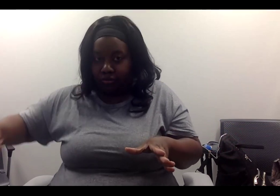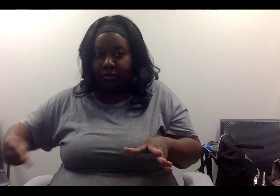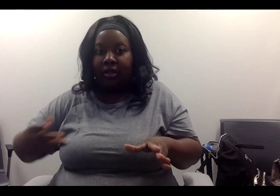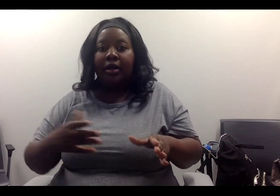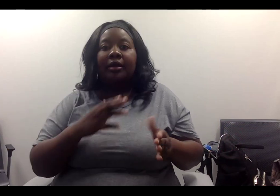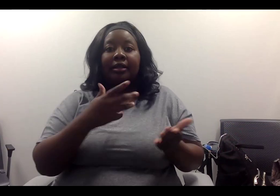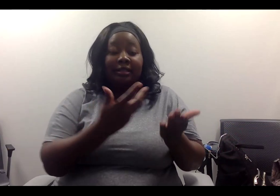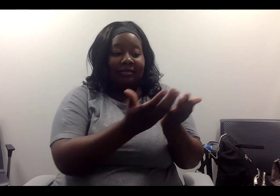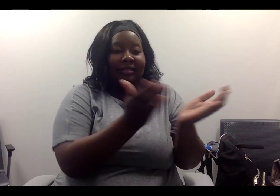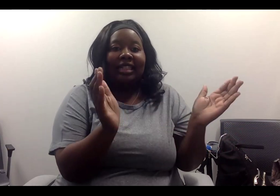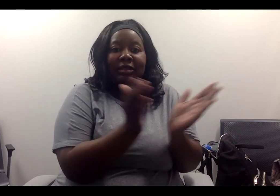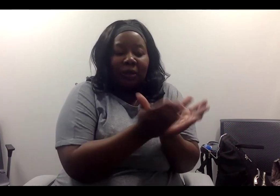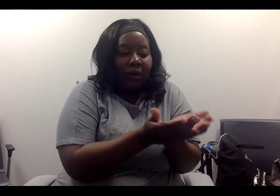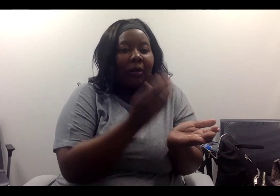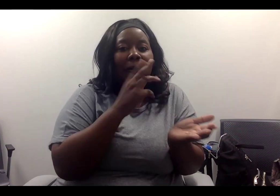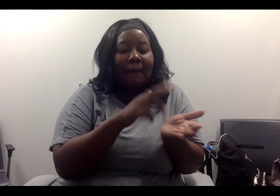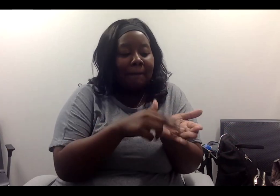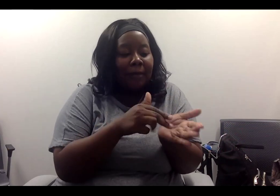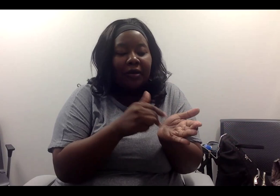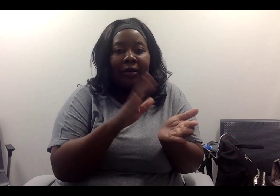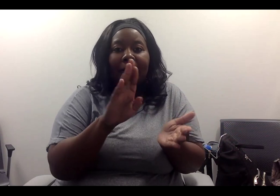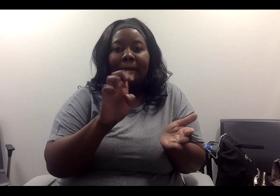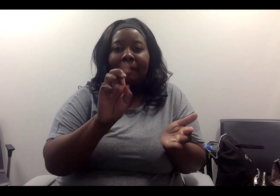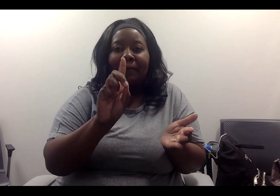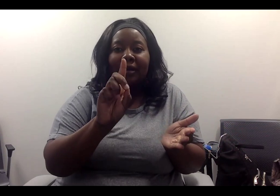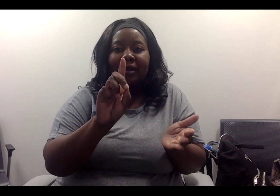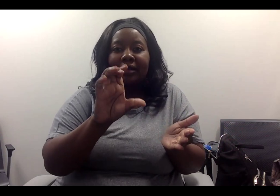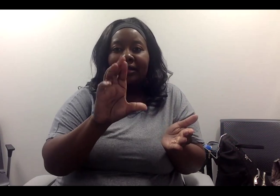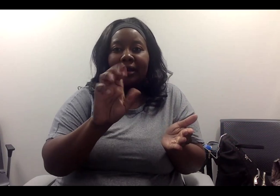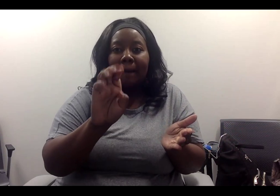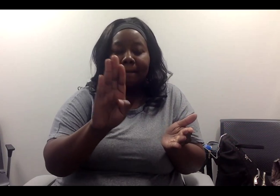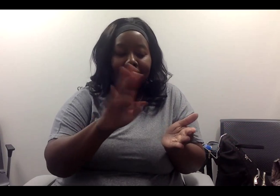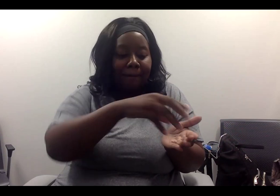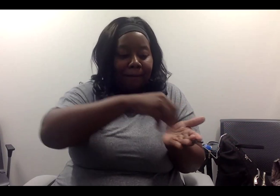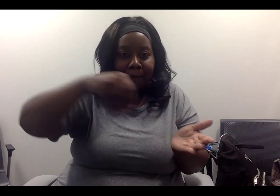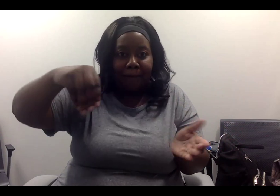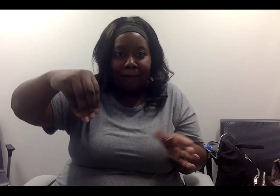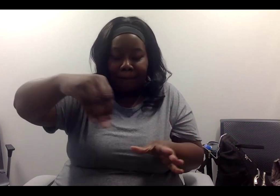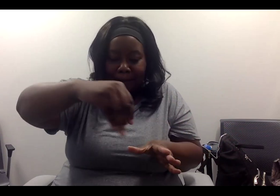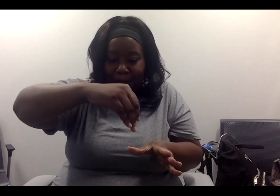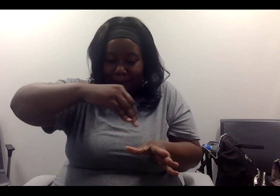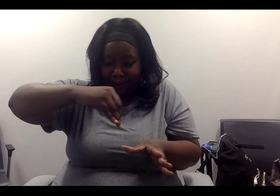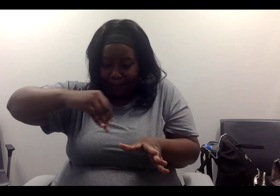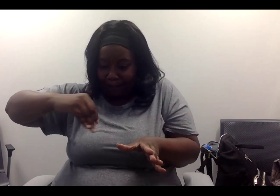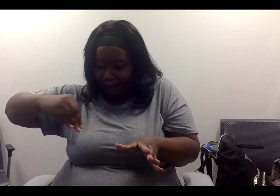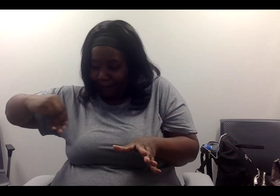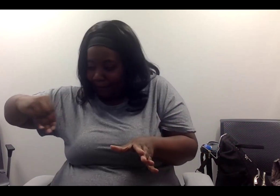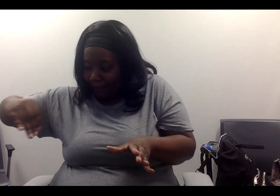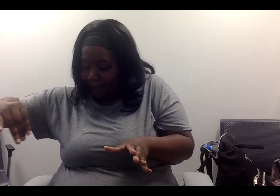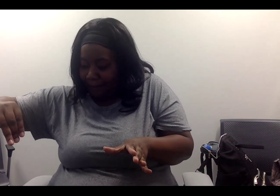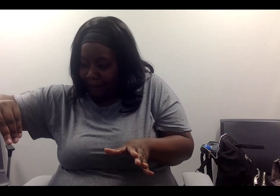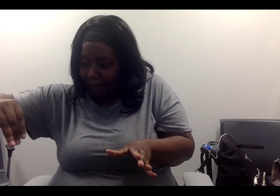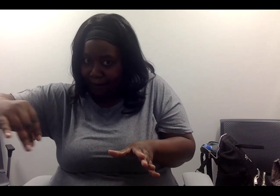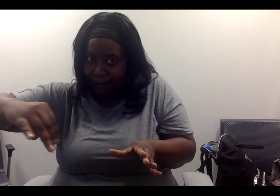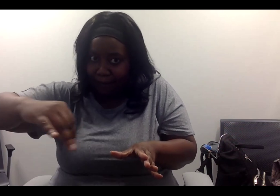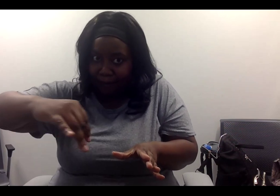breadcrumb. And once we do have those transferred on top, I think we should take the tip of the spoon and give the surface the old